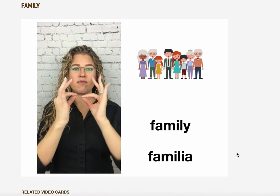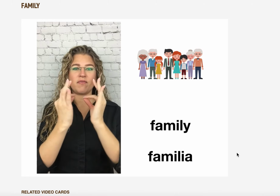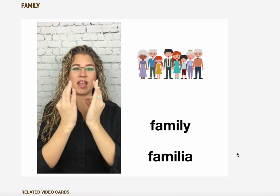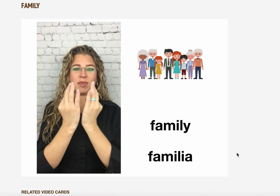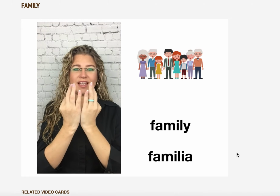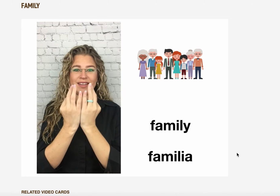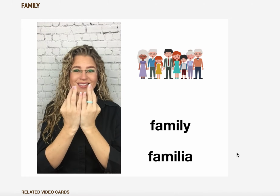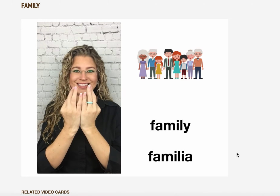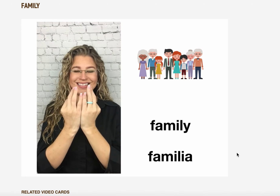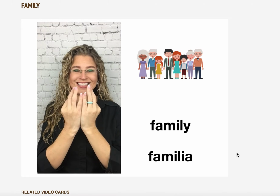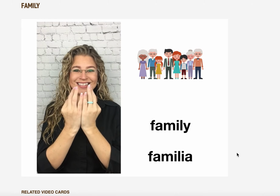Family.